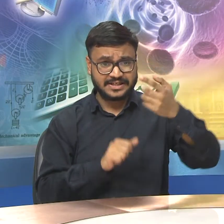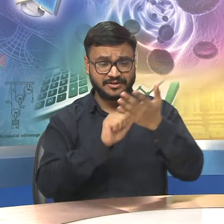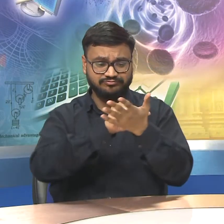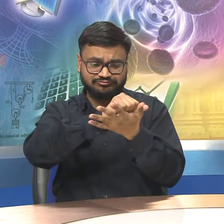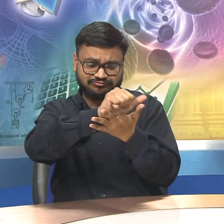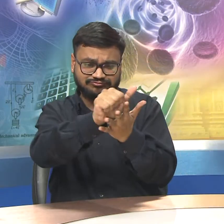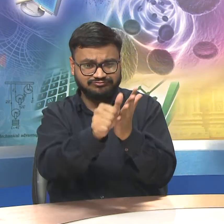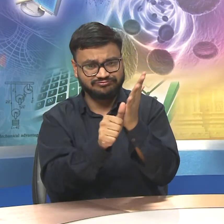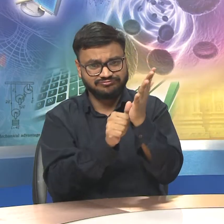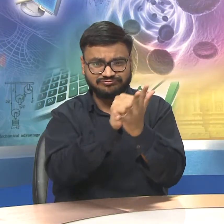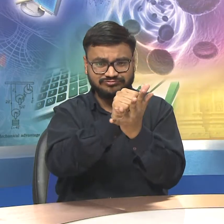First is hand shape.